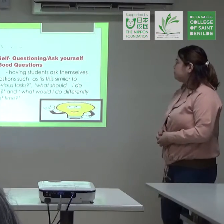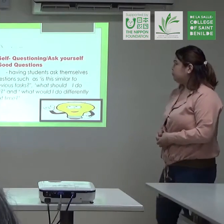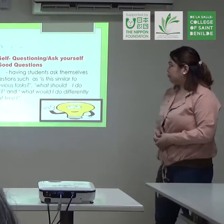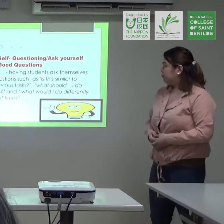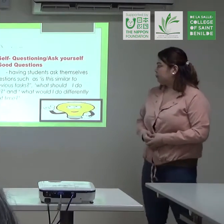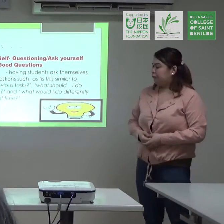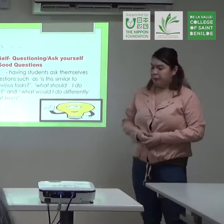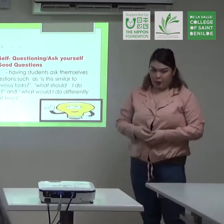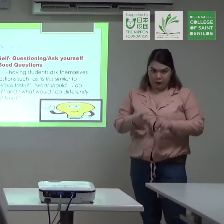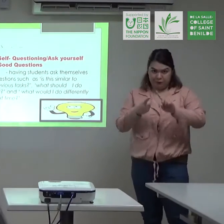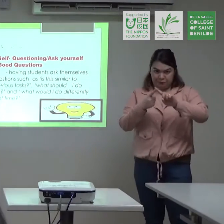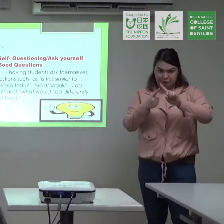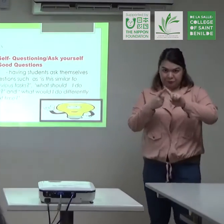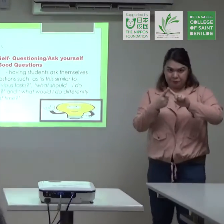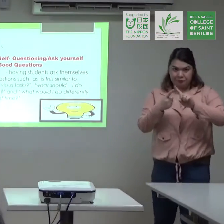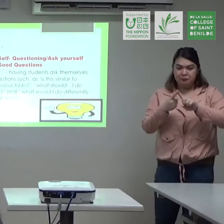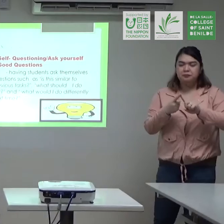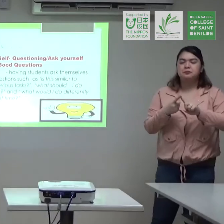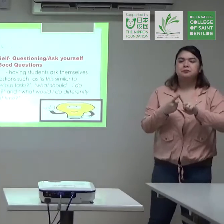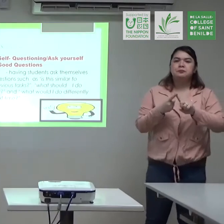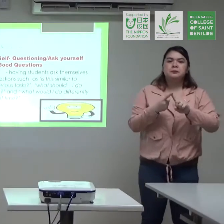Okay. One